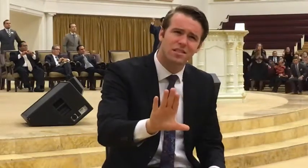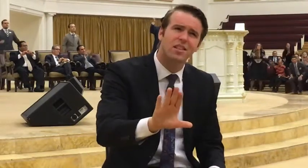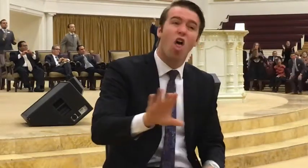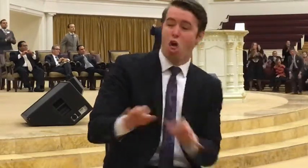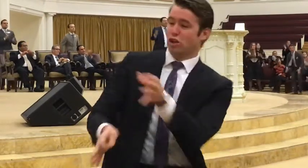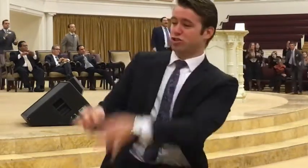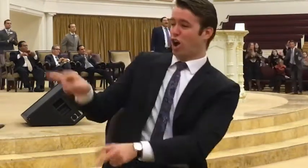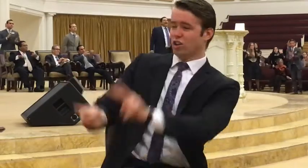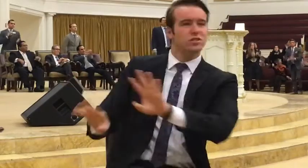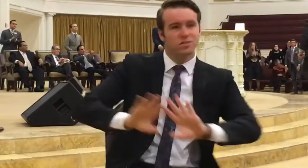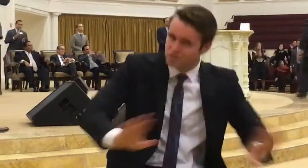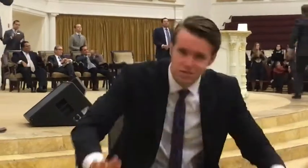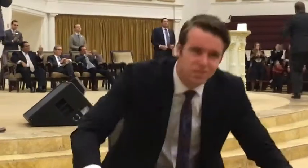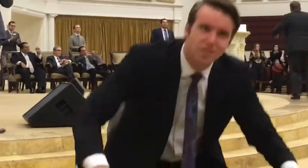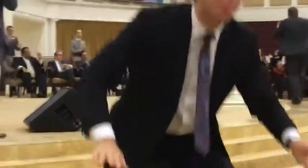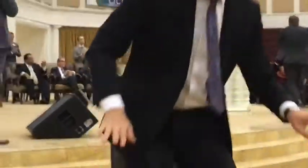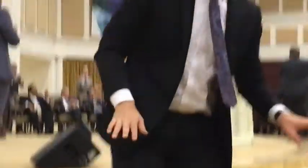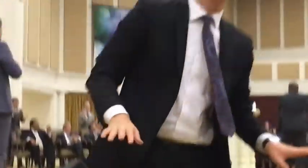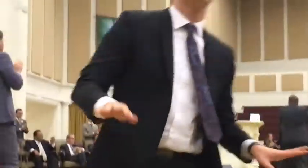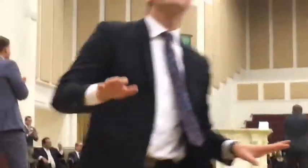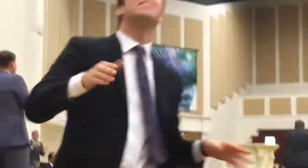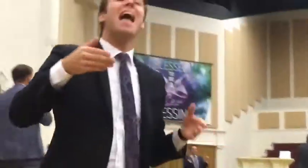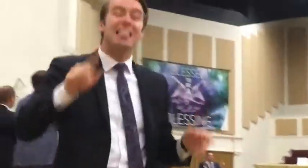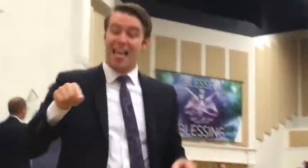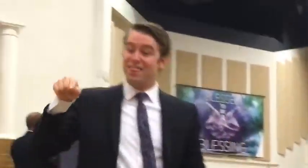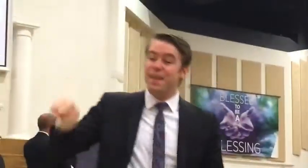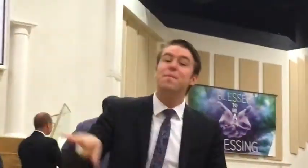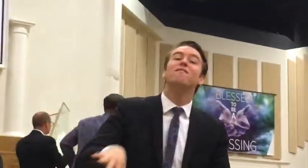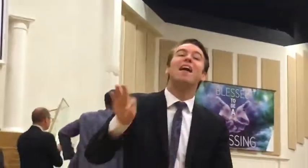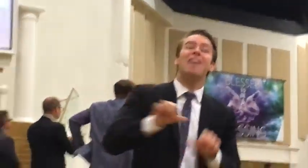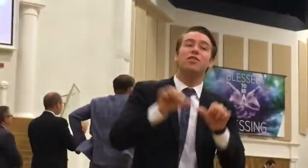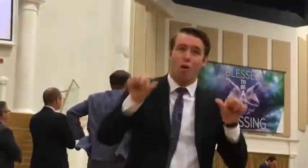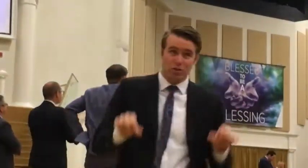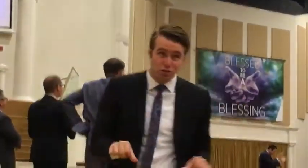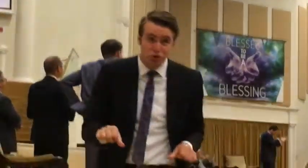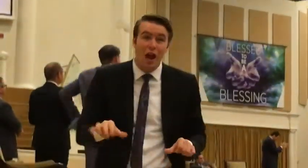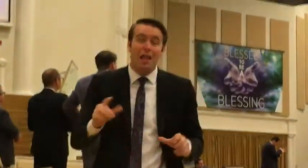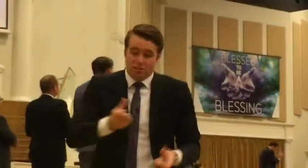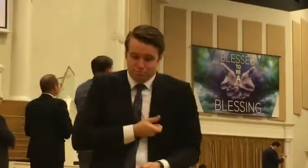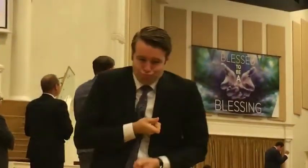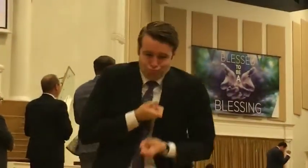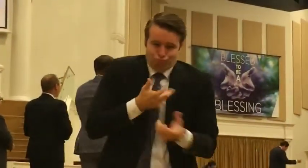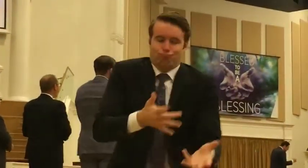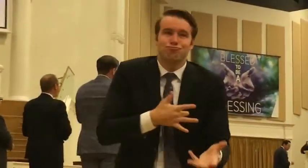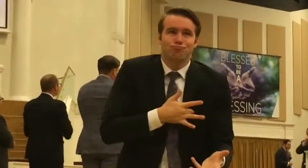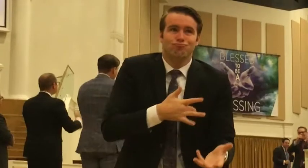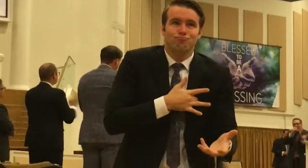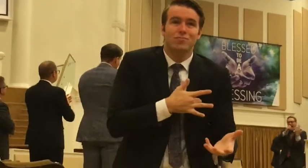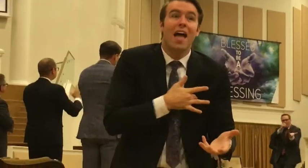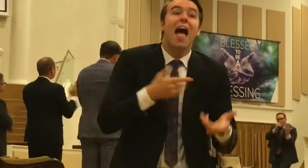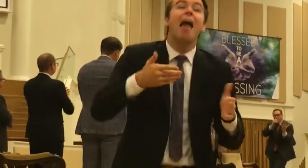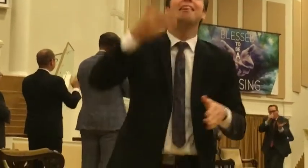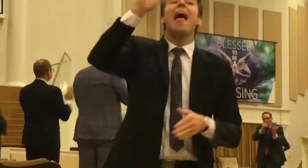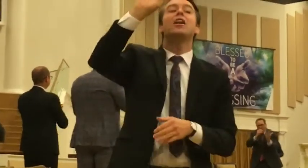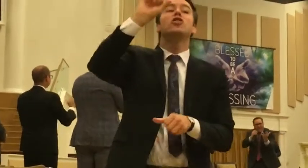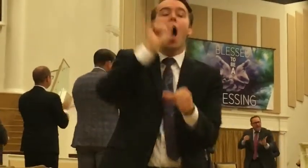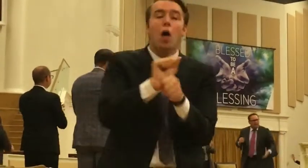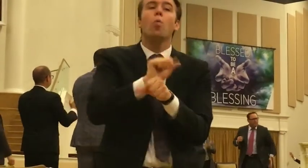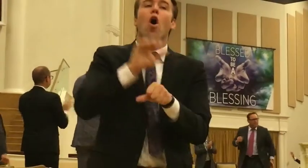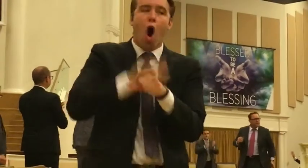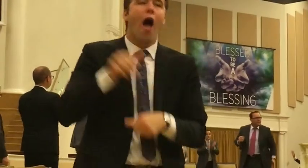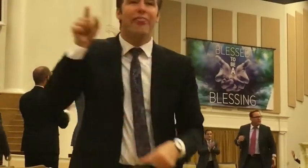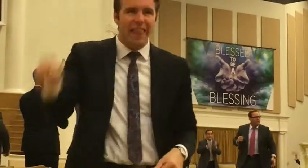quit judging people and let them find an altar and pour themselves out and let God work on